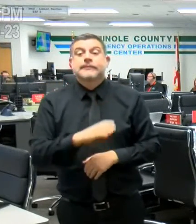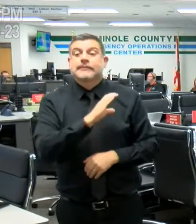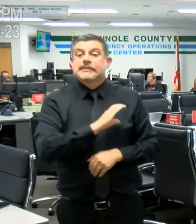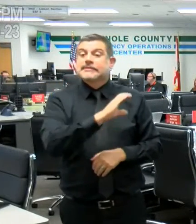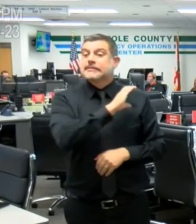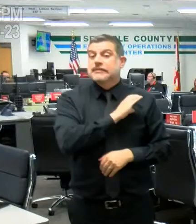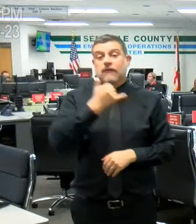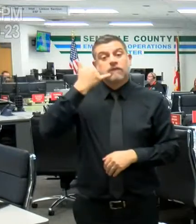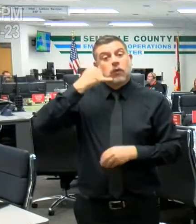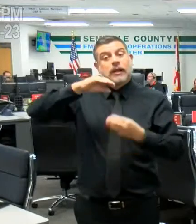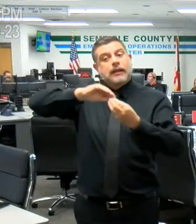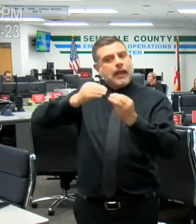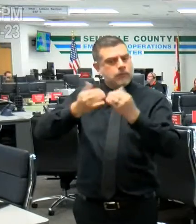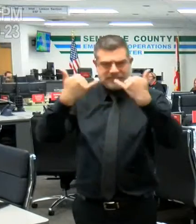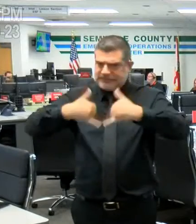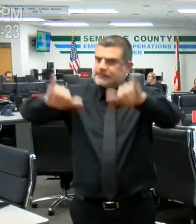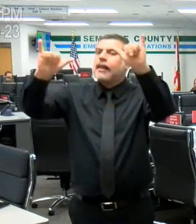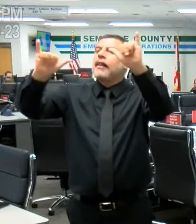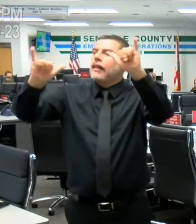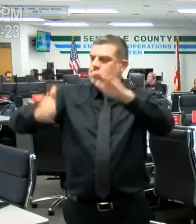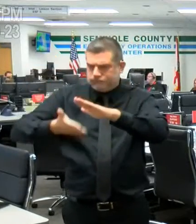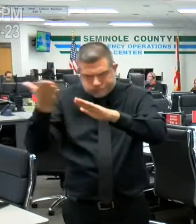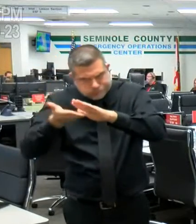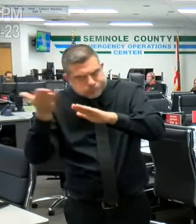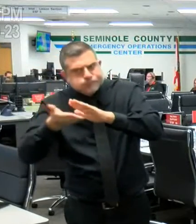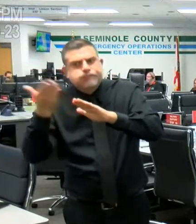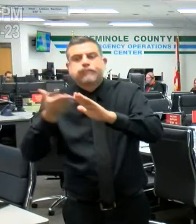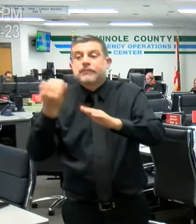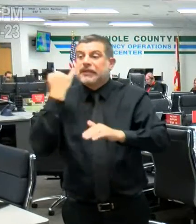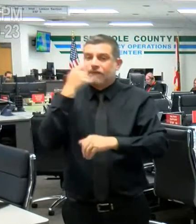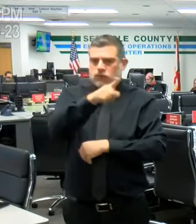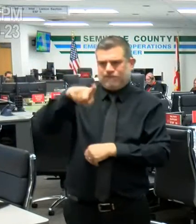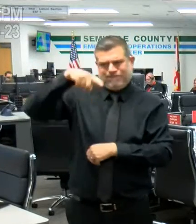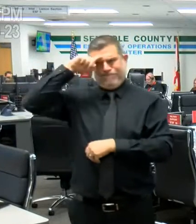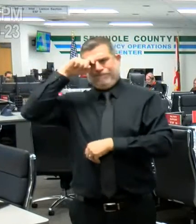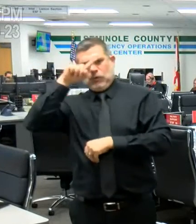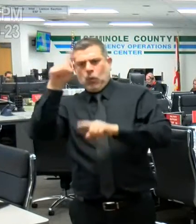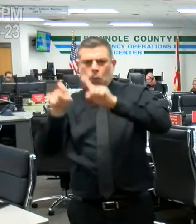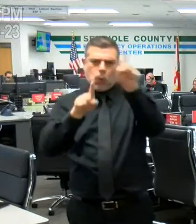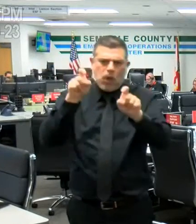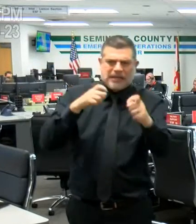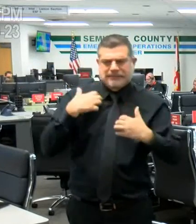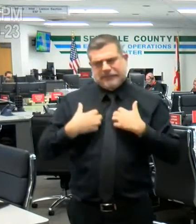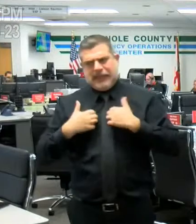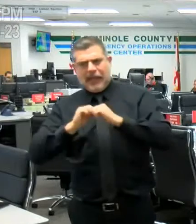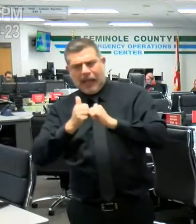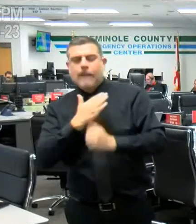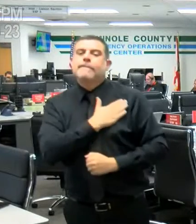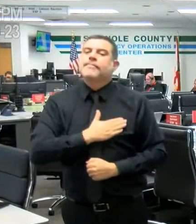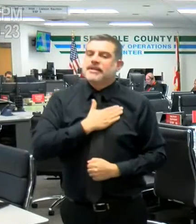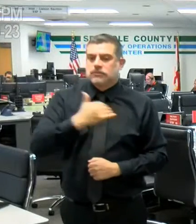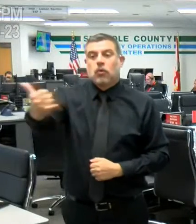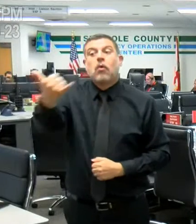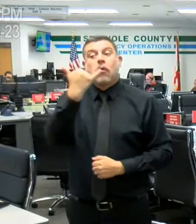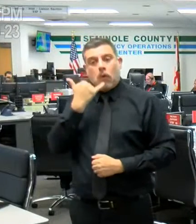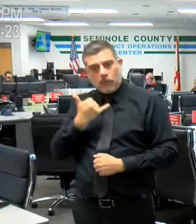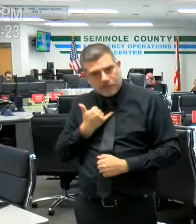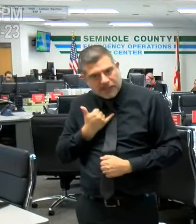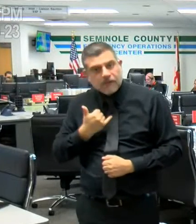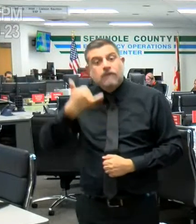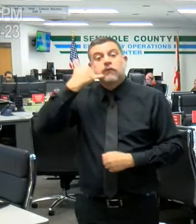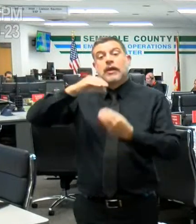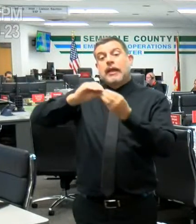operational. For those that have questions about the storm or concerned about the storm, please call our Citizens Information Hotline at